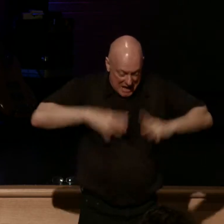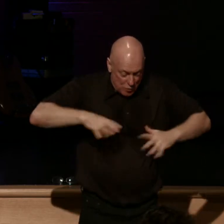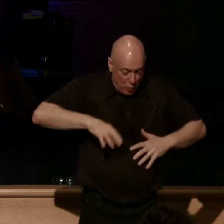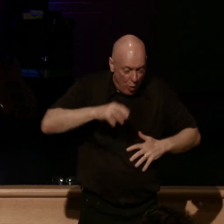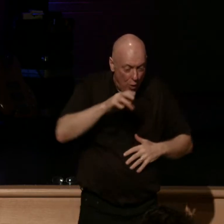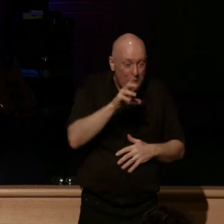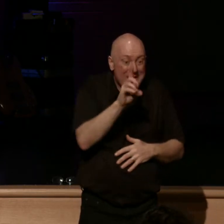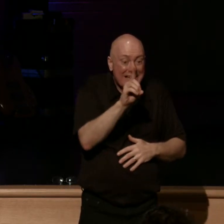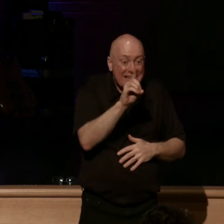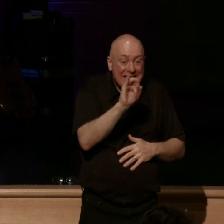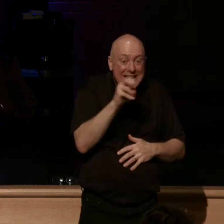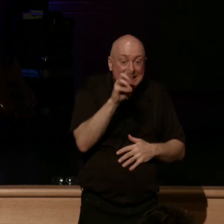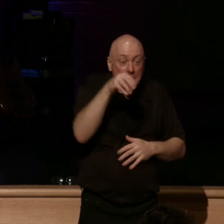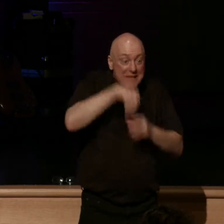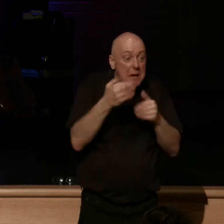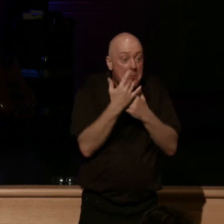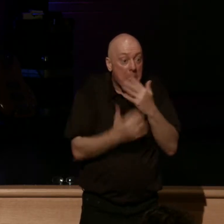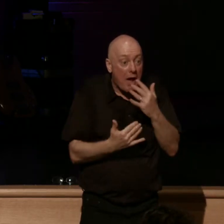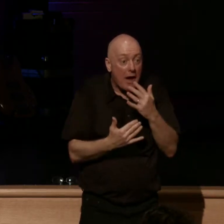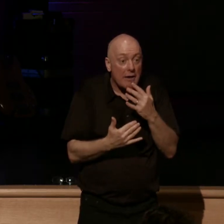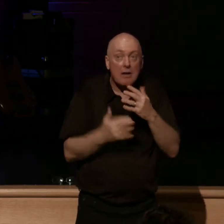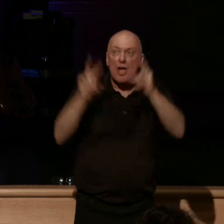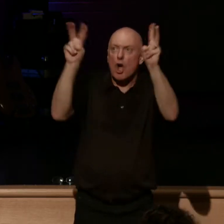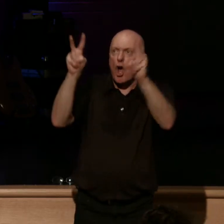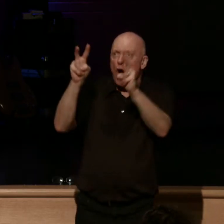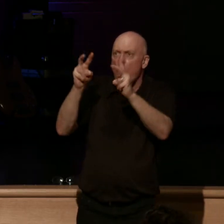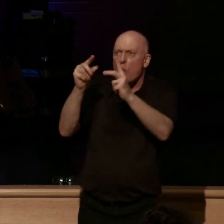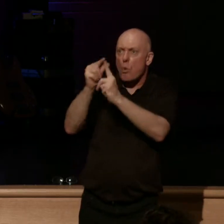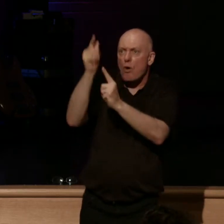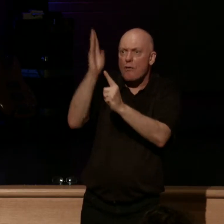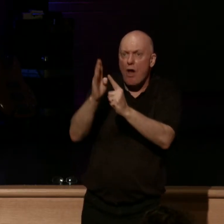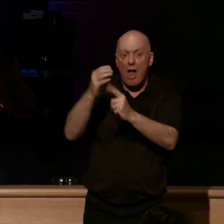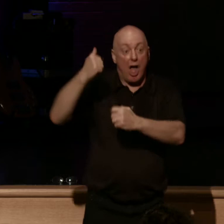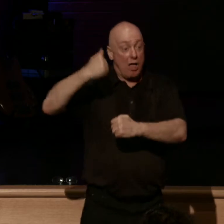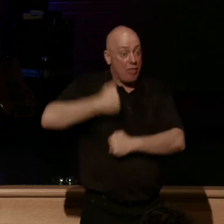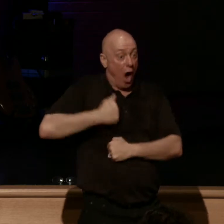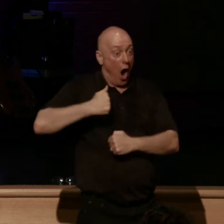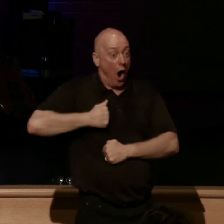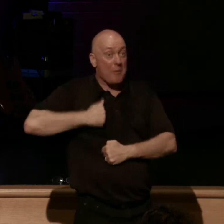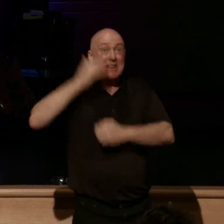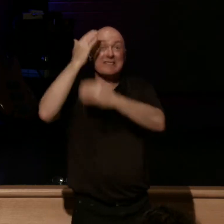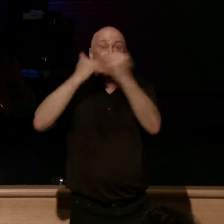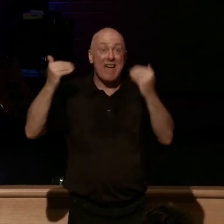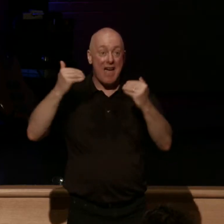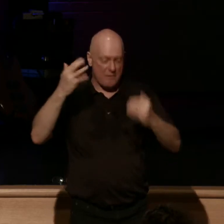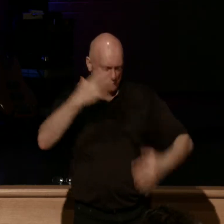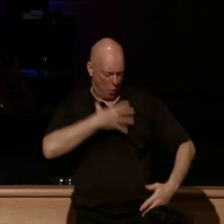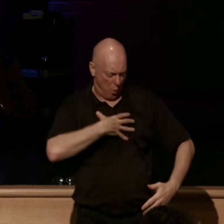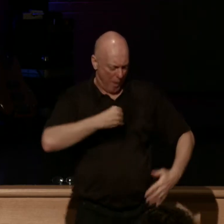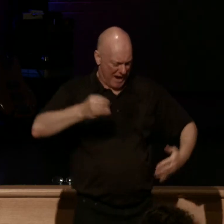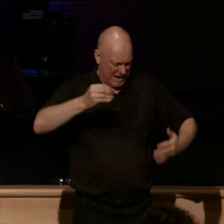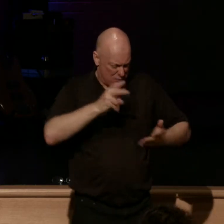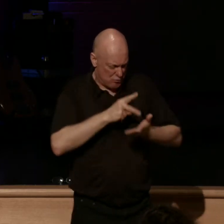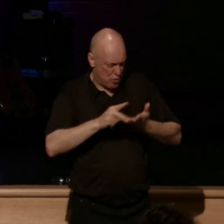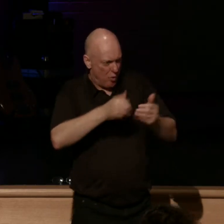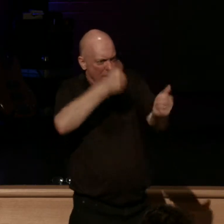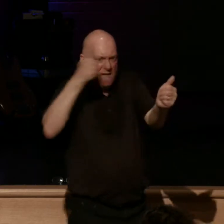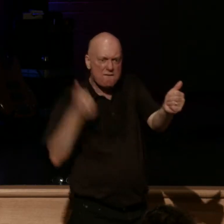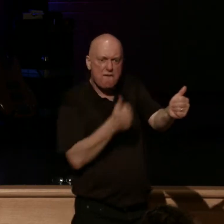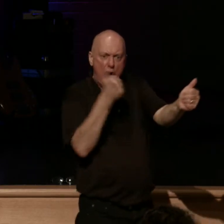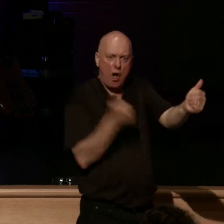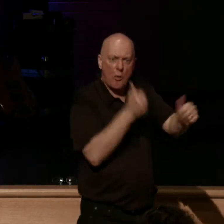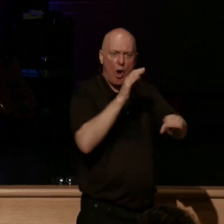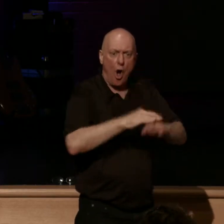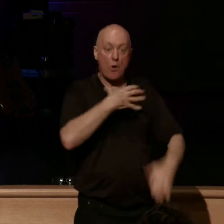in blood, and by the name which he is called is the Word of God. And the armies of heaven, arrayed in fine linen, white and pure, were following him on